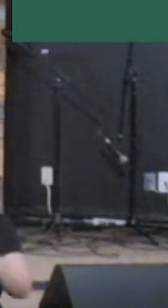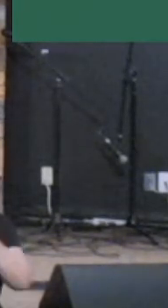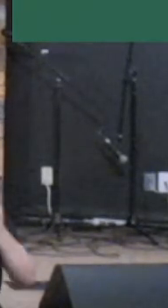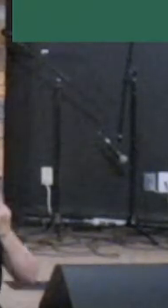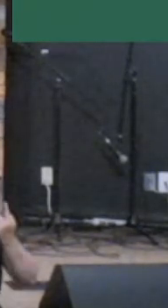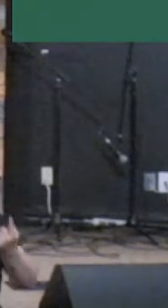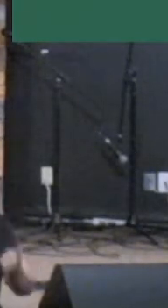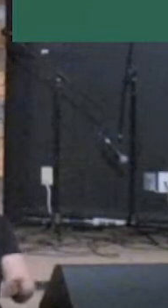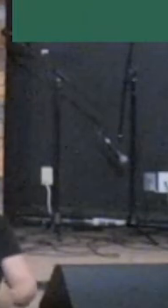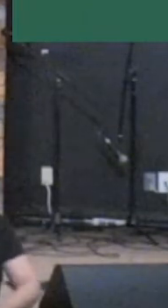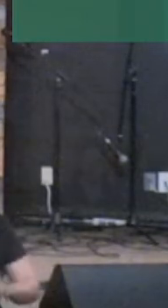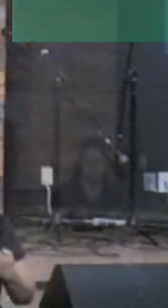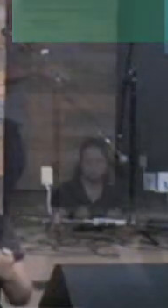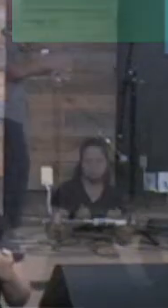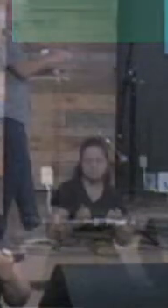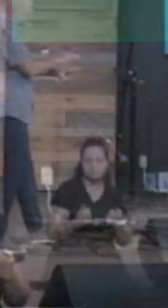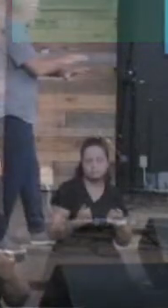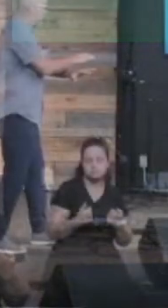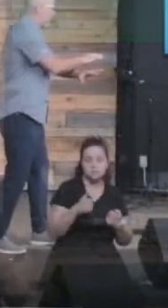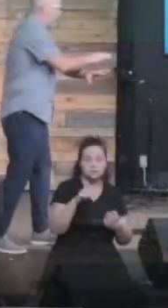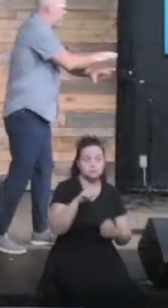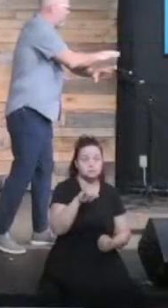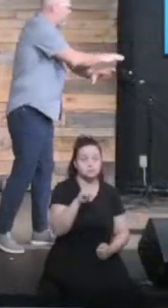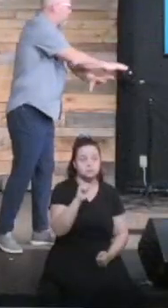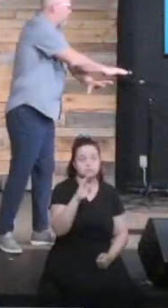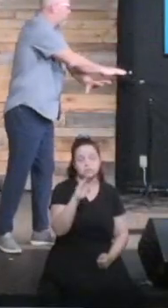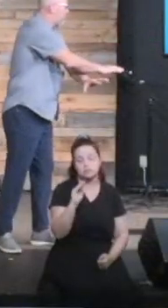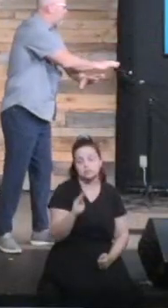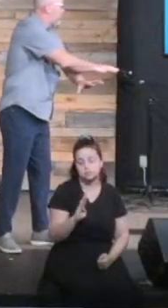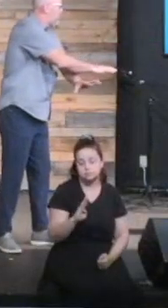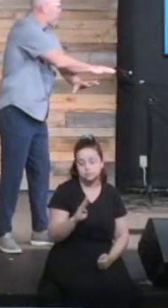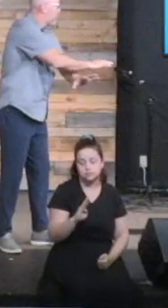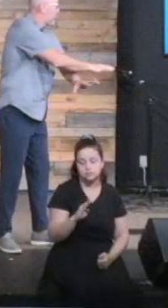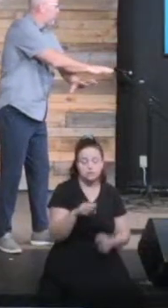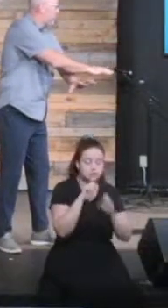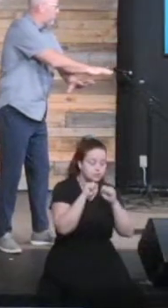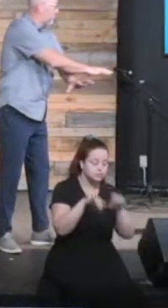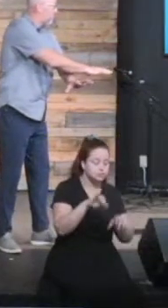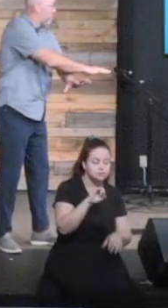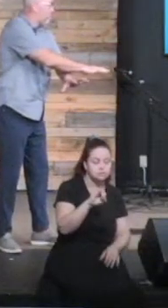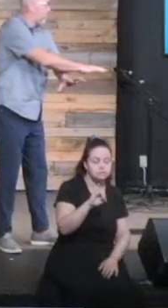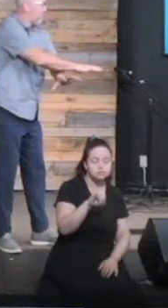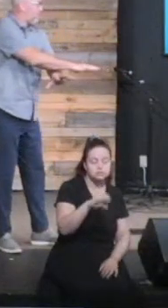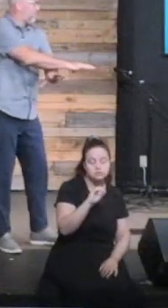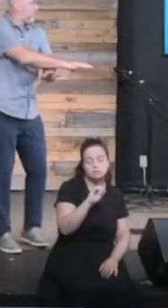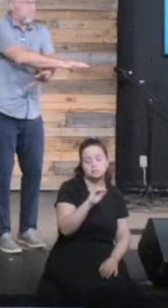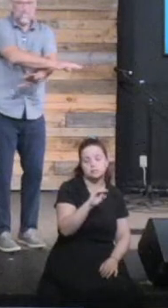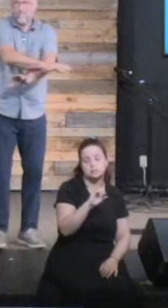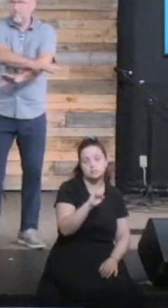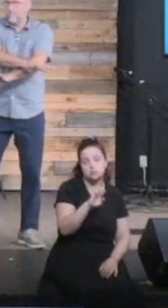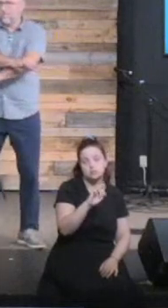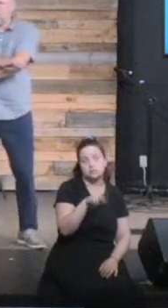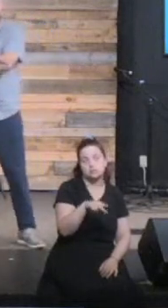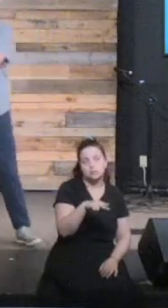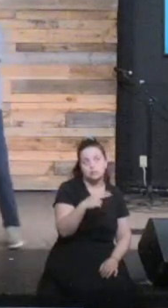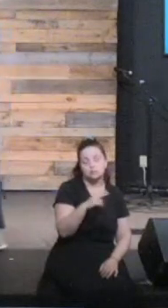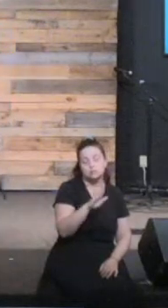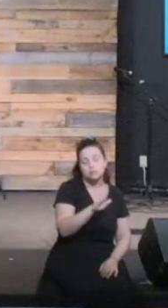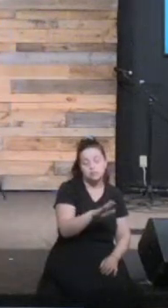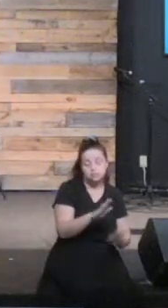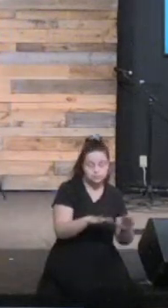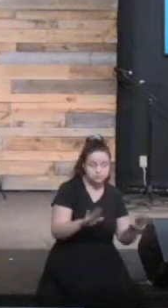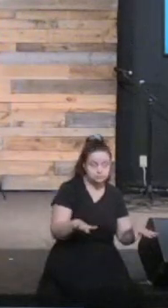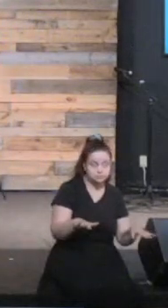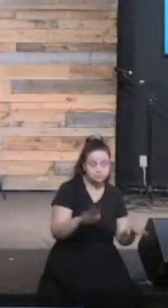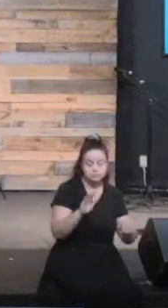day so this is Jacob blessing Joseph's children kind of